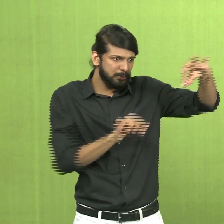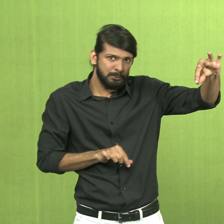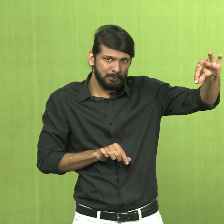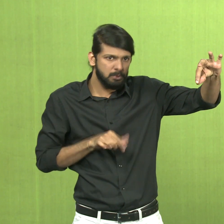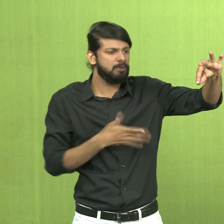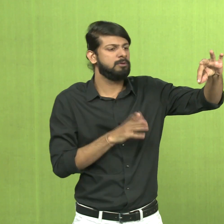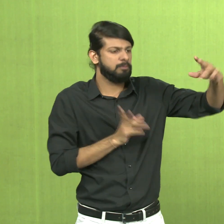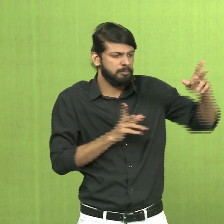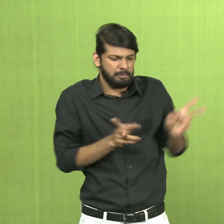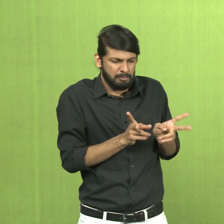stick.